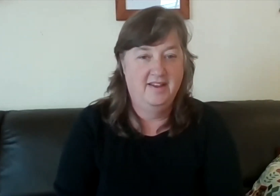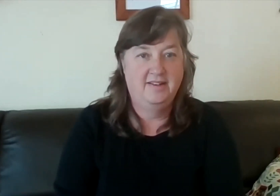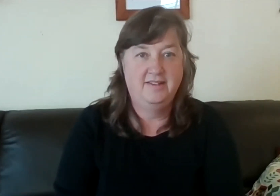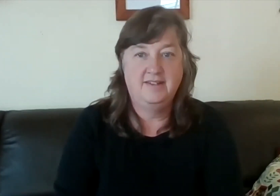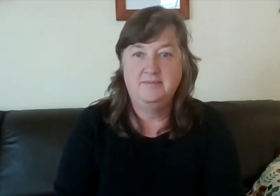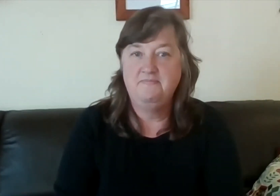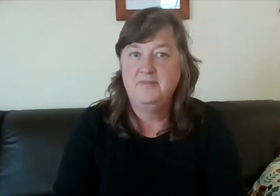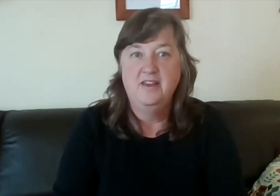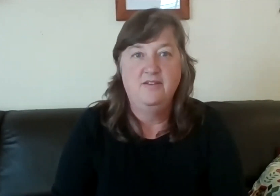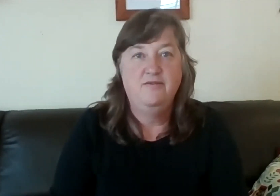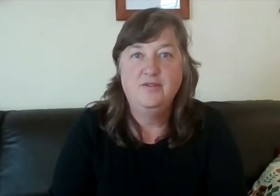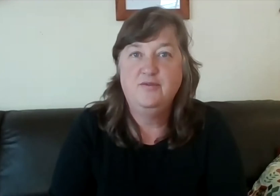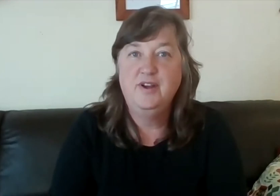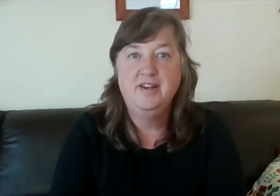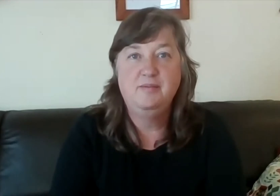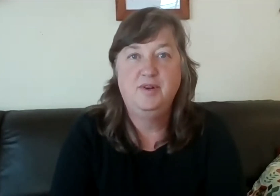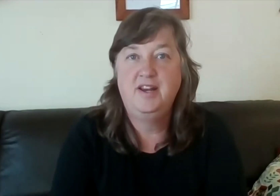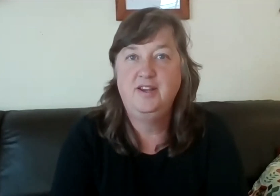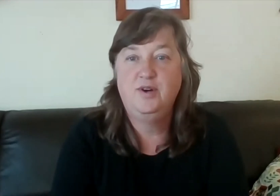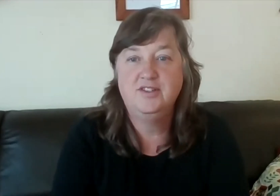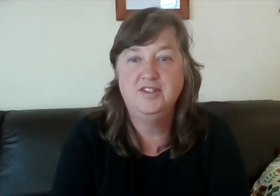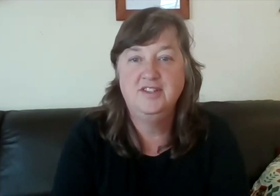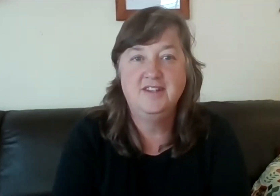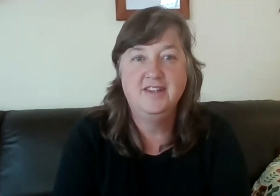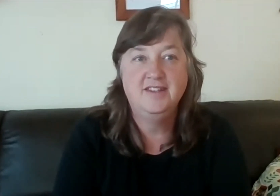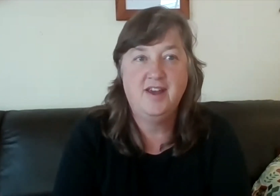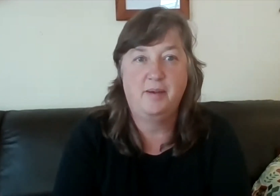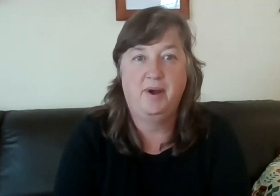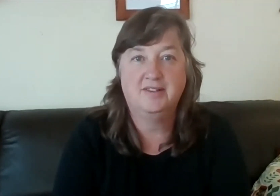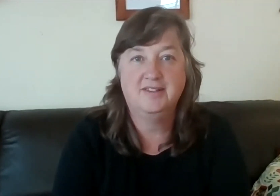And feel free to put any questions in the chat box.